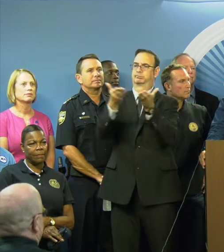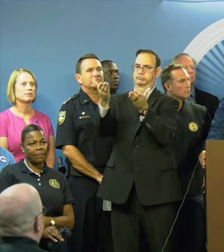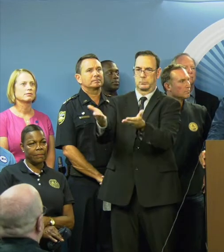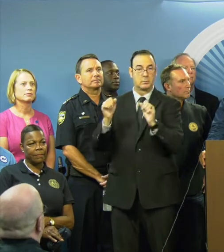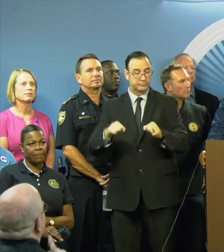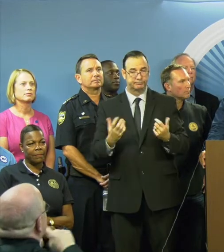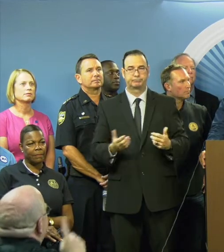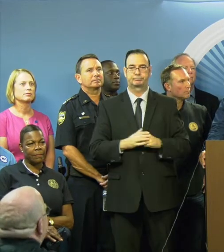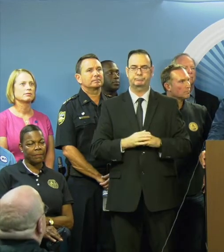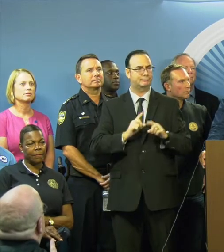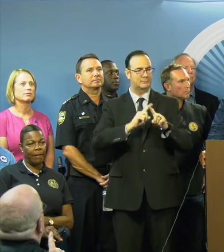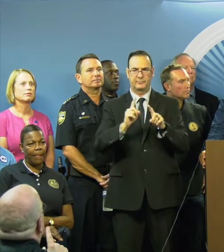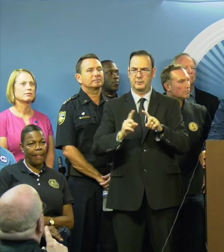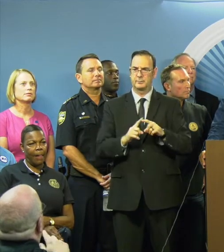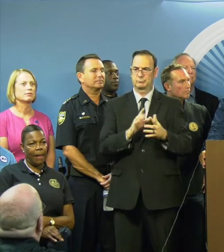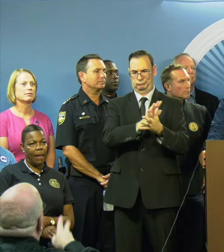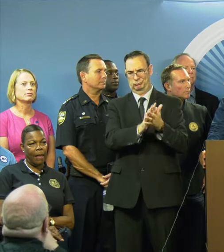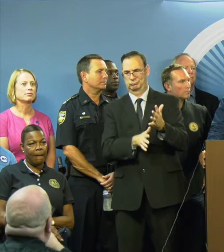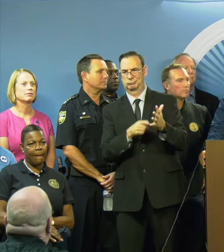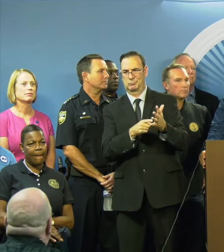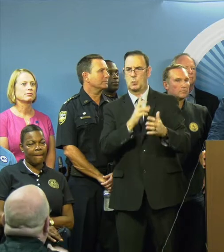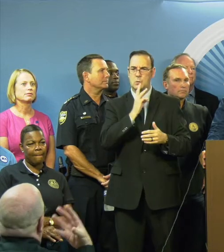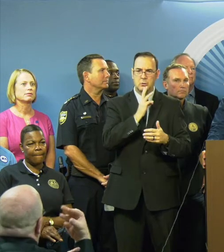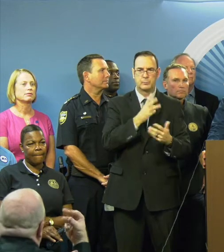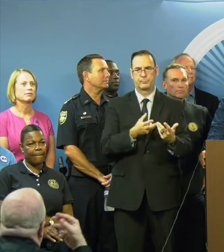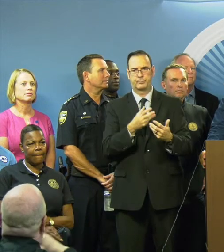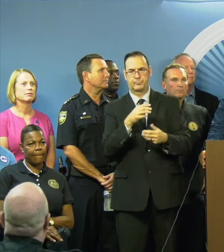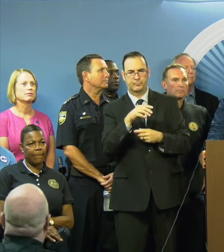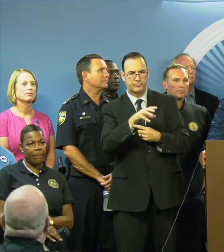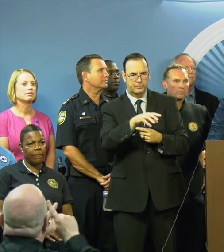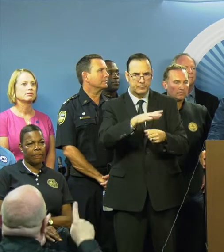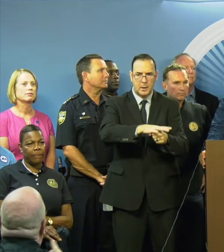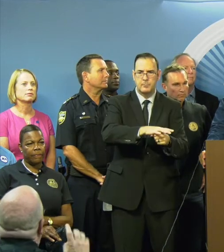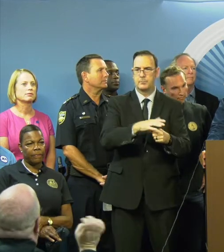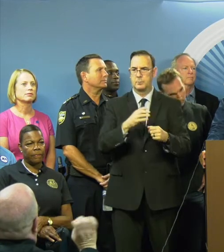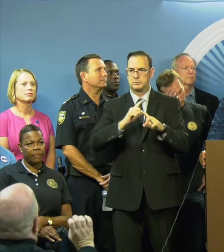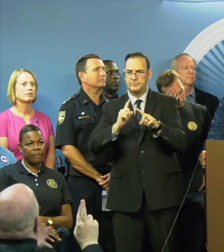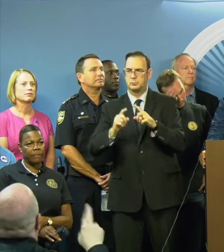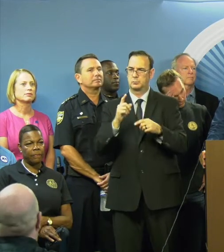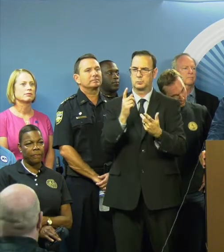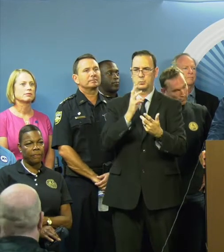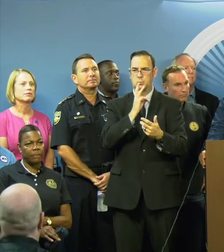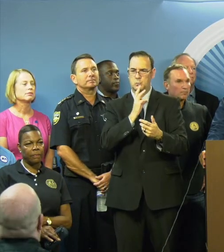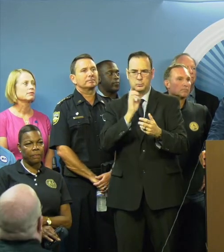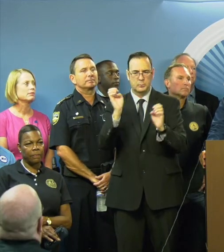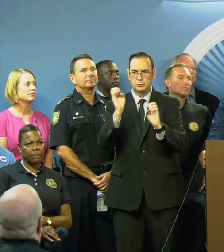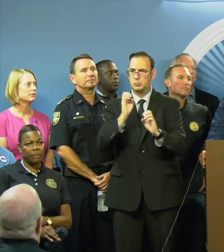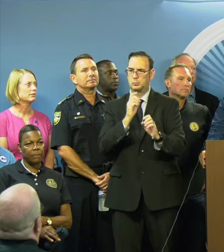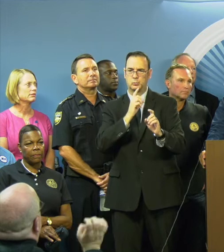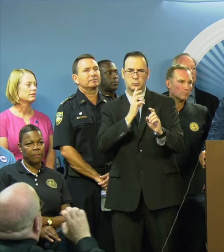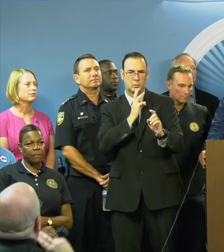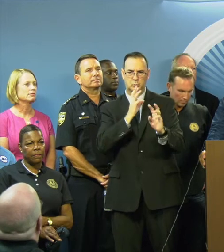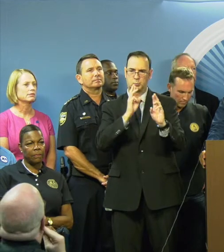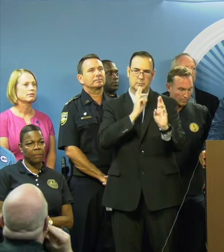uses, including stormwater pumps, traffic lights, and providing power for various emergency response needs. Information about